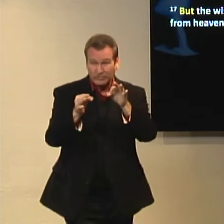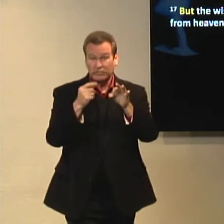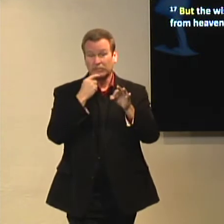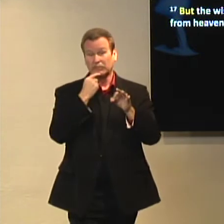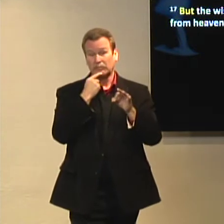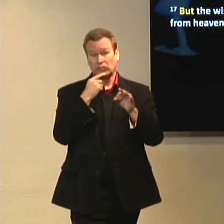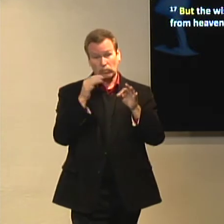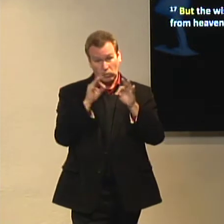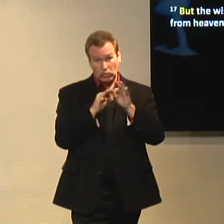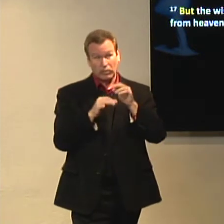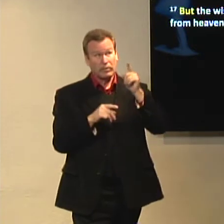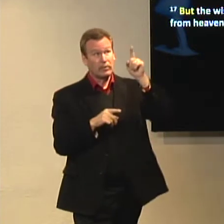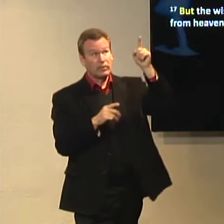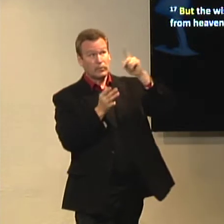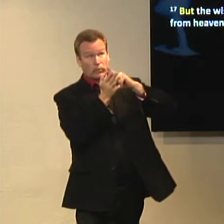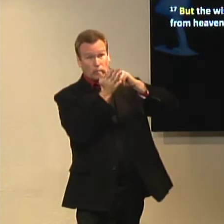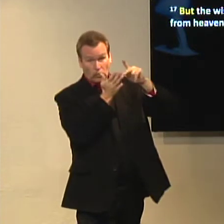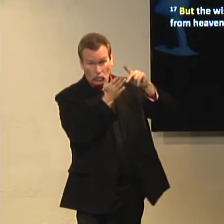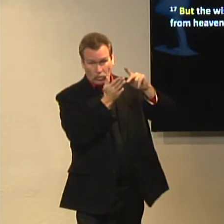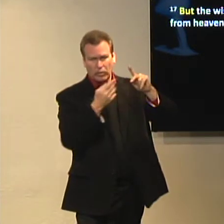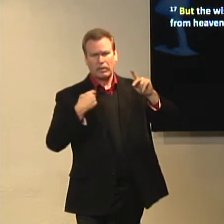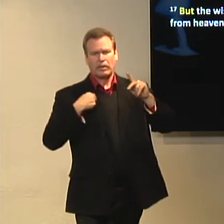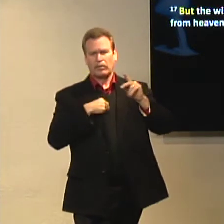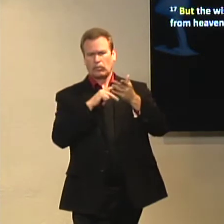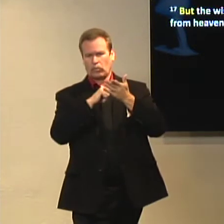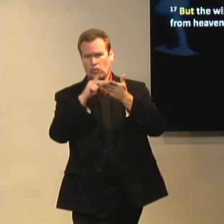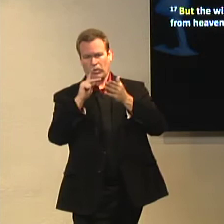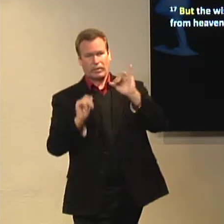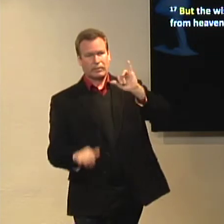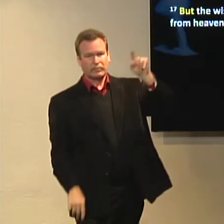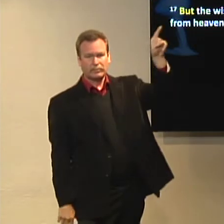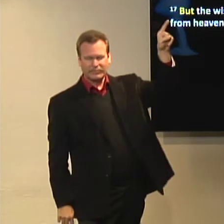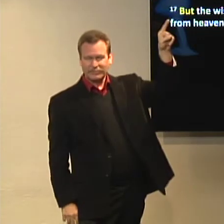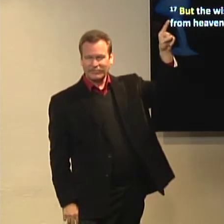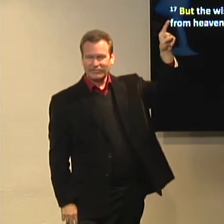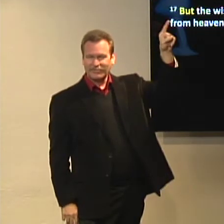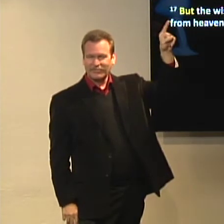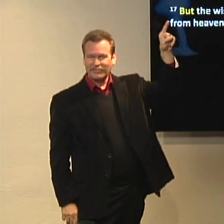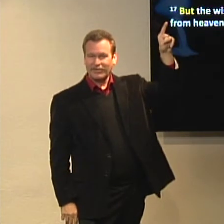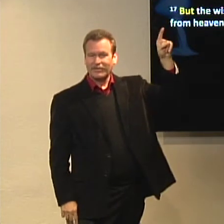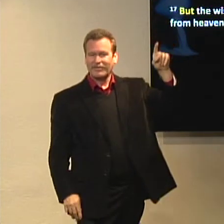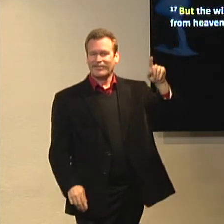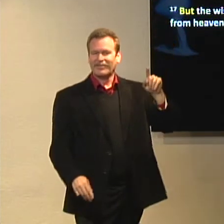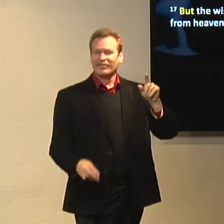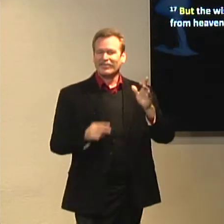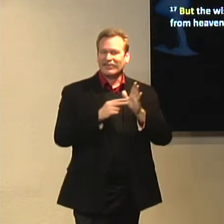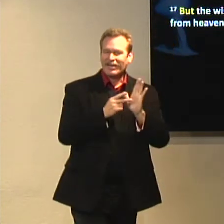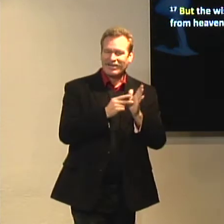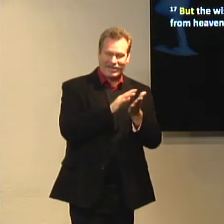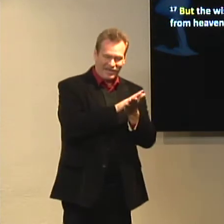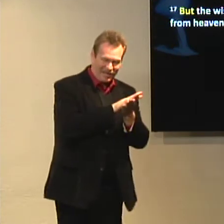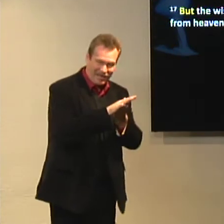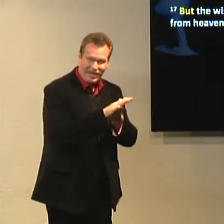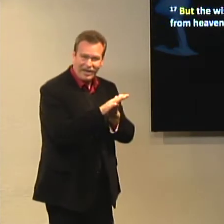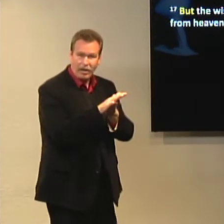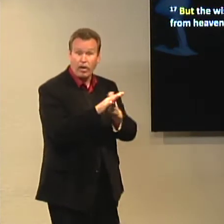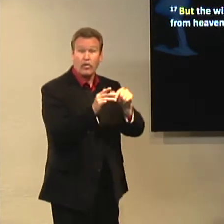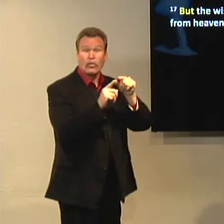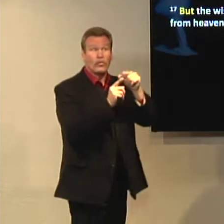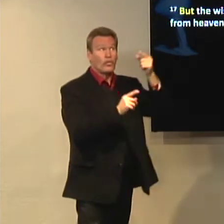And James explains that to be pure like God is what we are to aspire to.